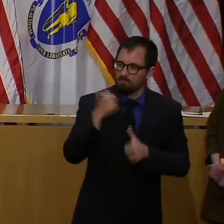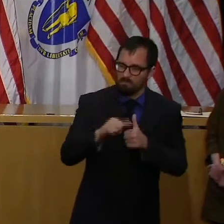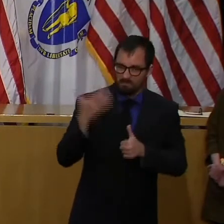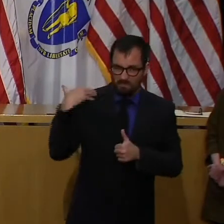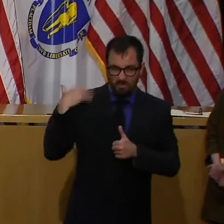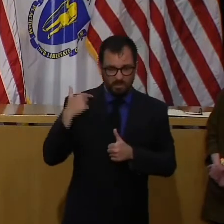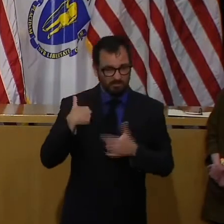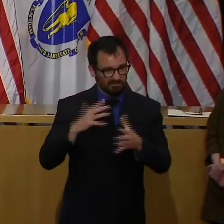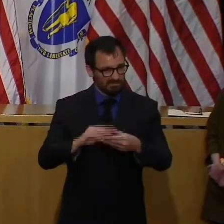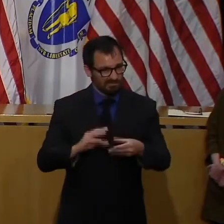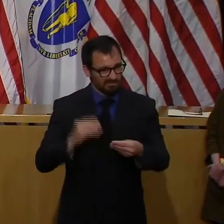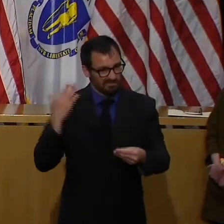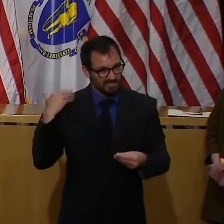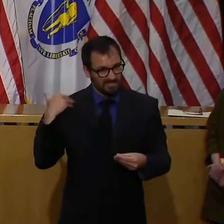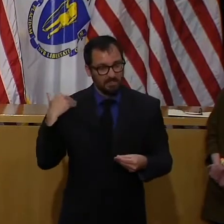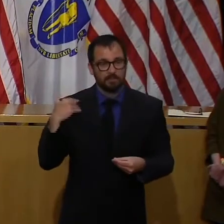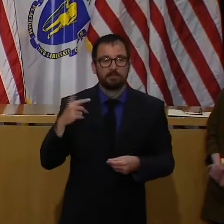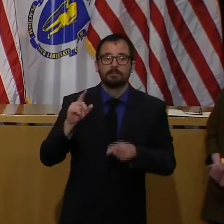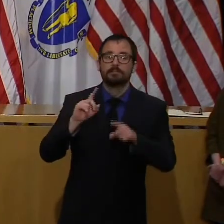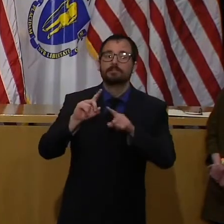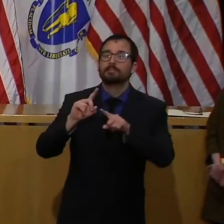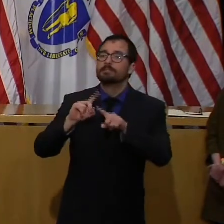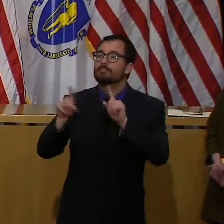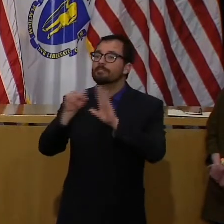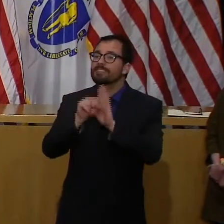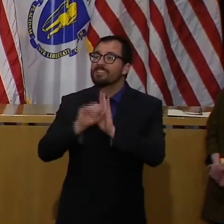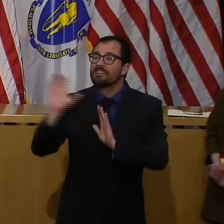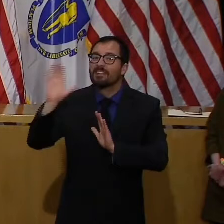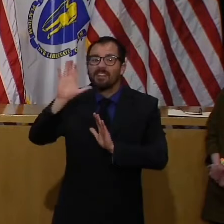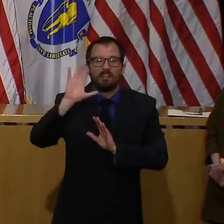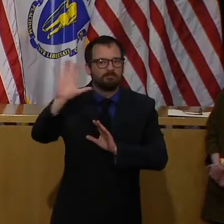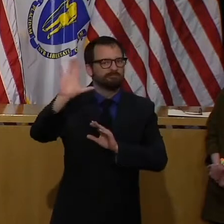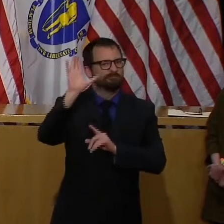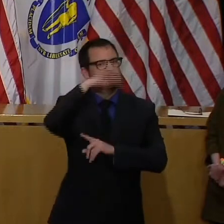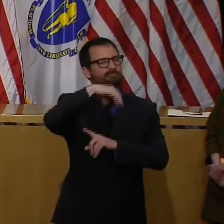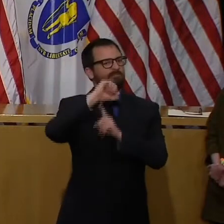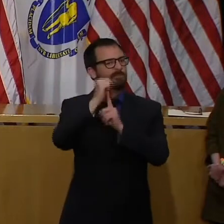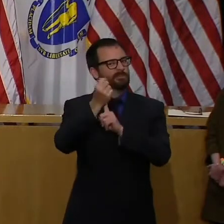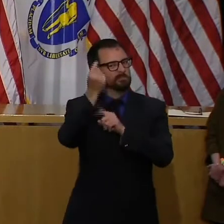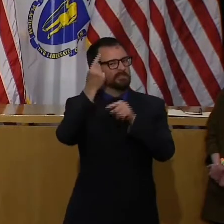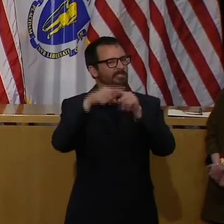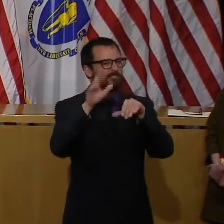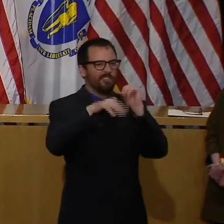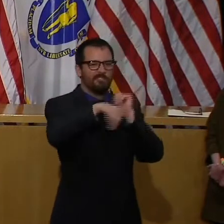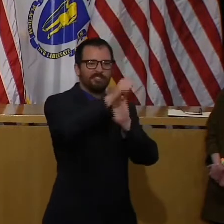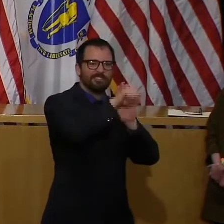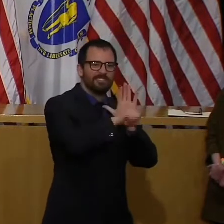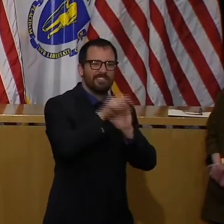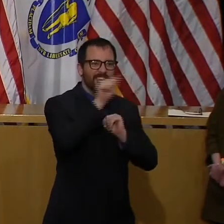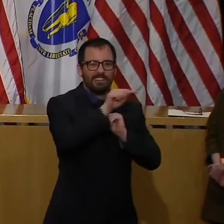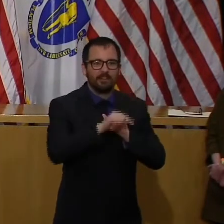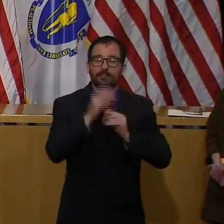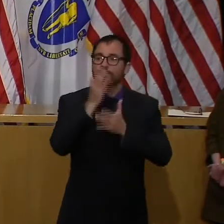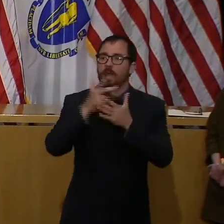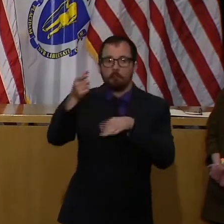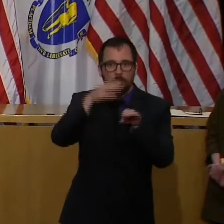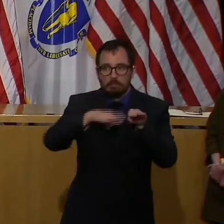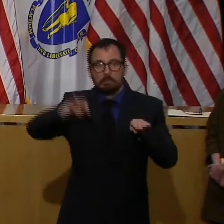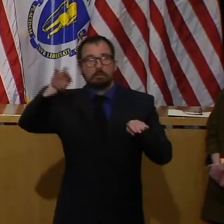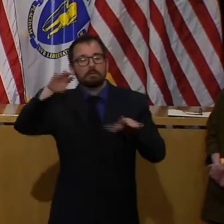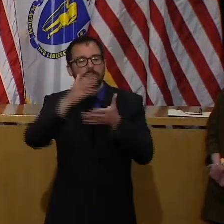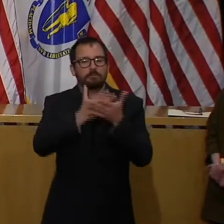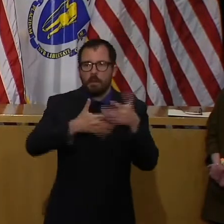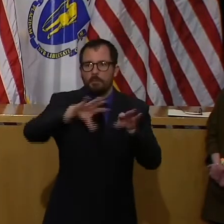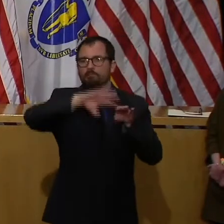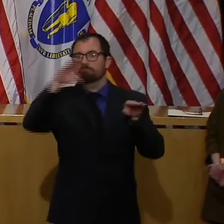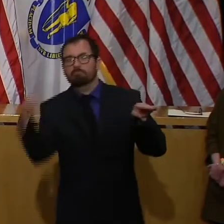virus generally, which means the decisions that get made along a time frame are probably going to vary. But I do think, for the most part, people